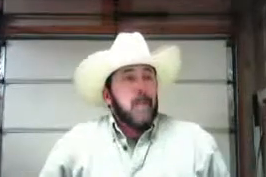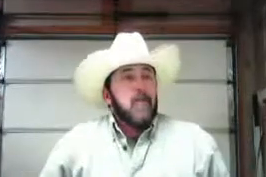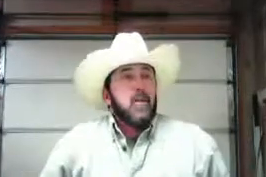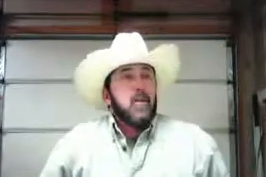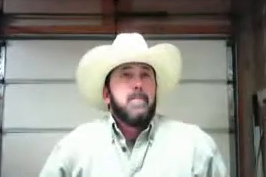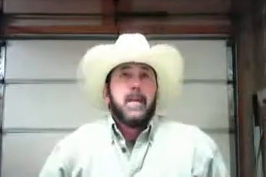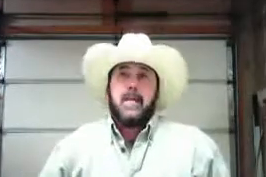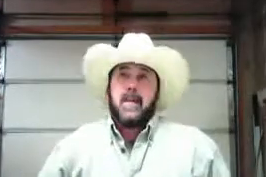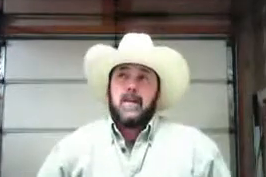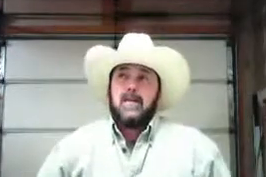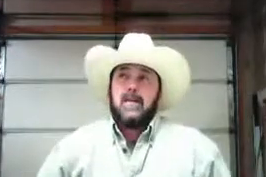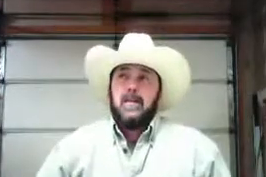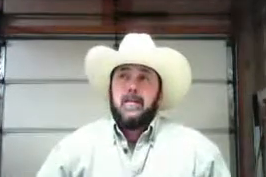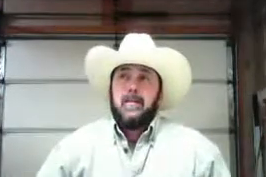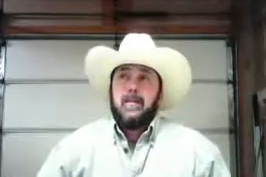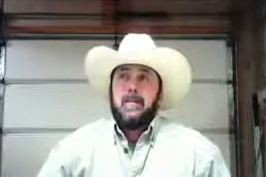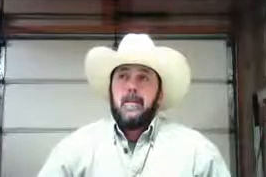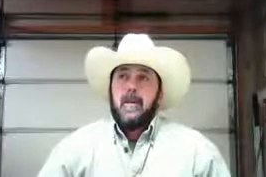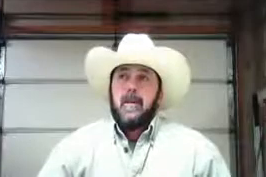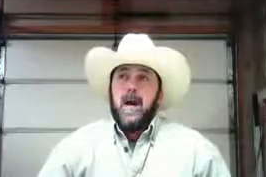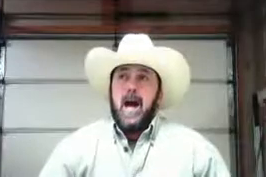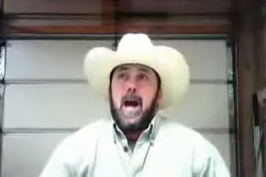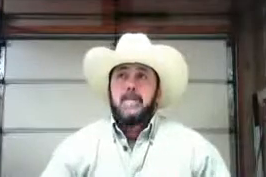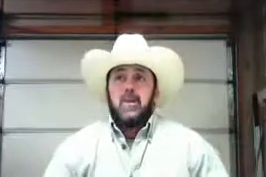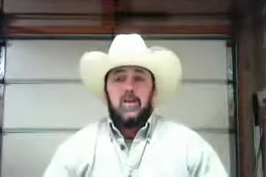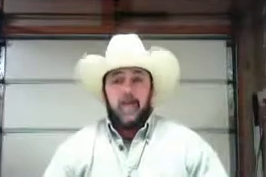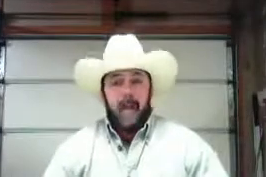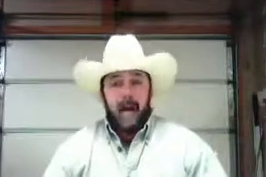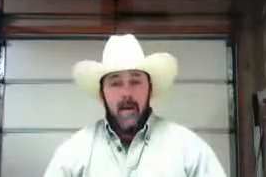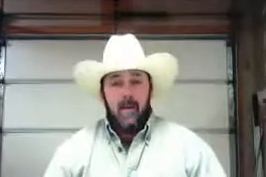be like this. I'm just going to prepare and get ready.